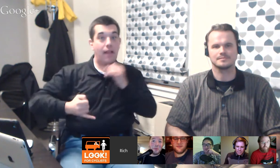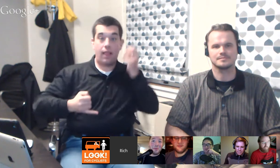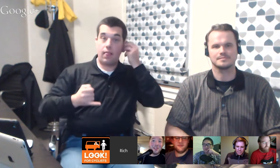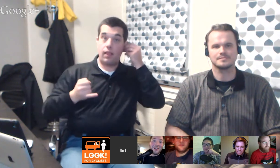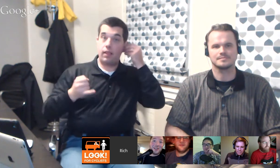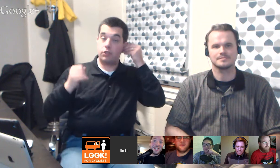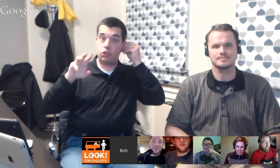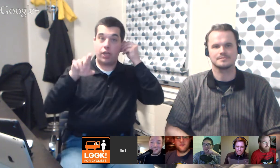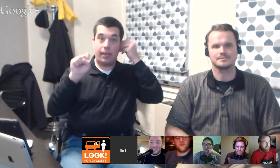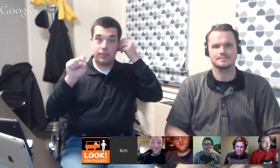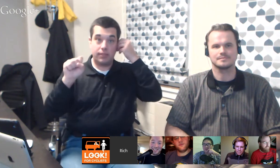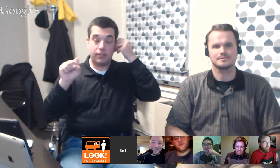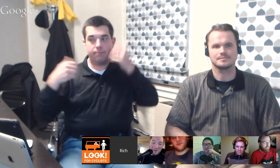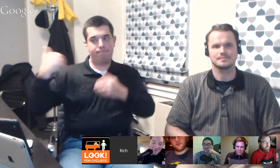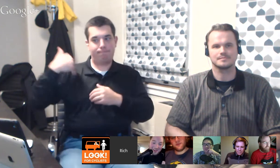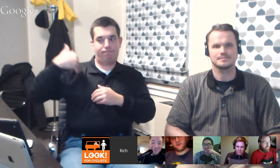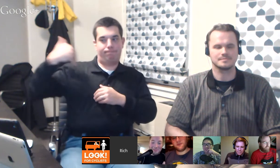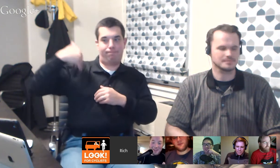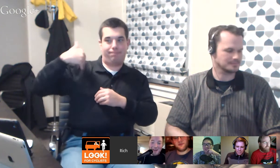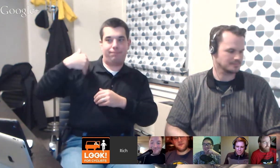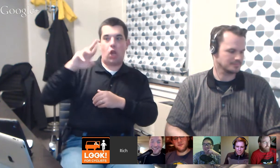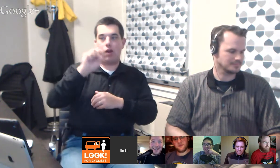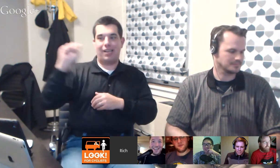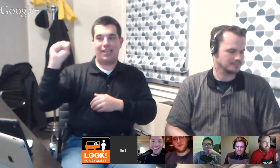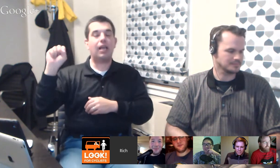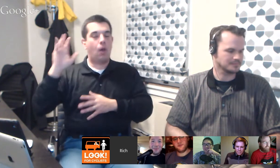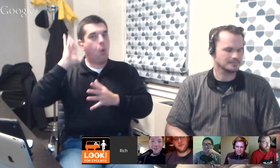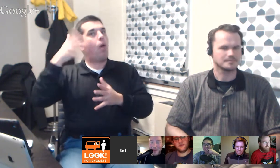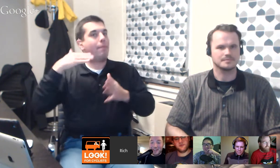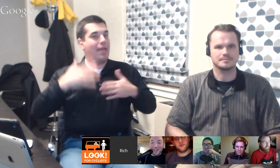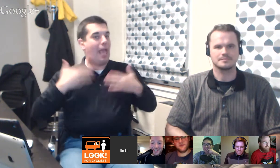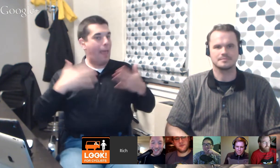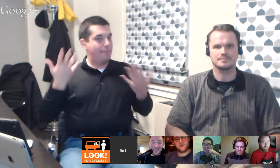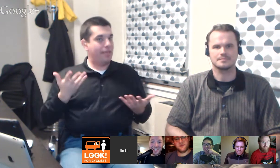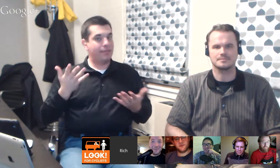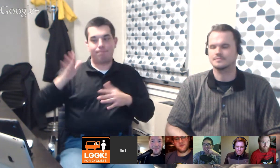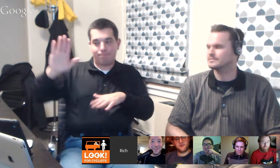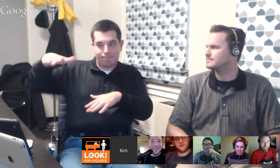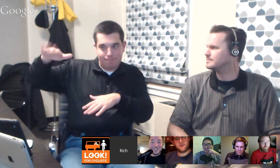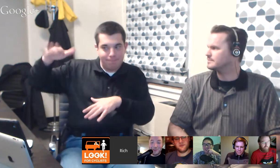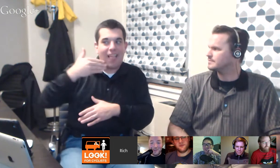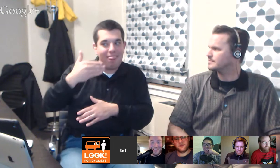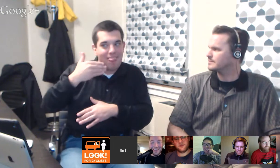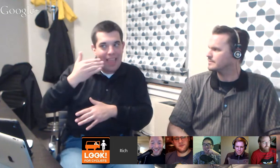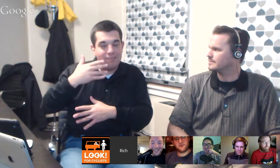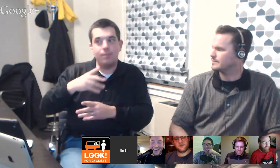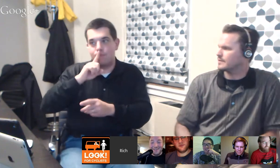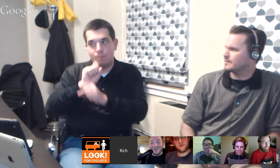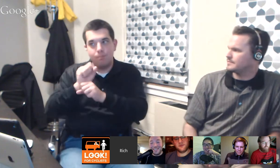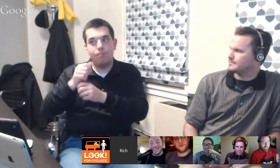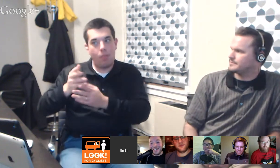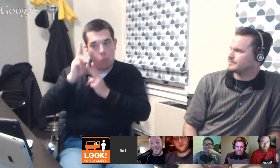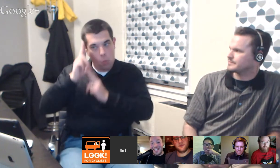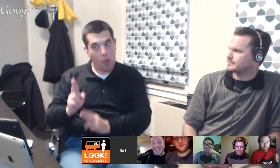bugging me about the RSS feed since day one, will be happy, and I'll be able to pat him on the head and say thanks for being so loyal.